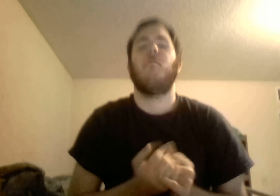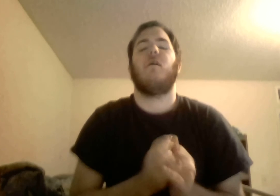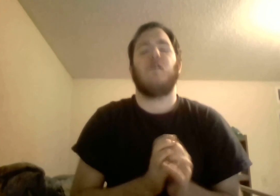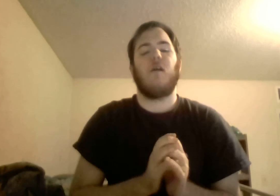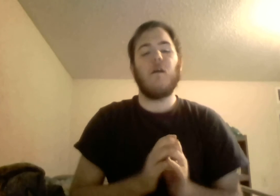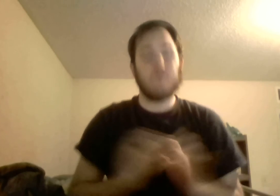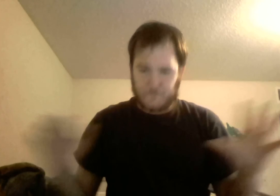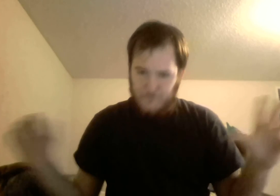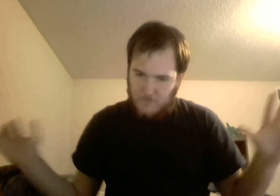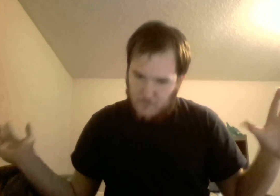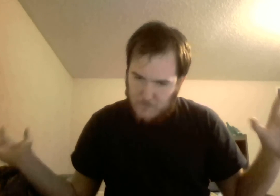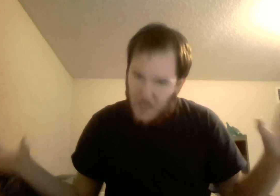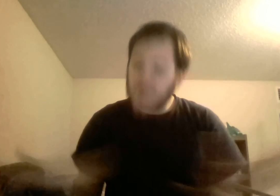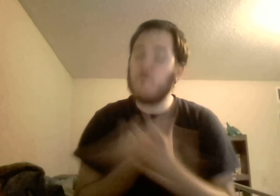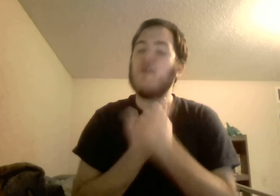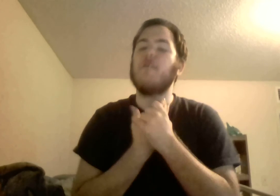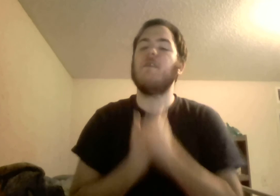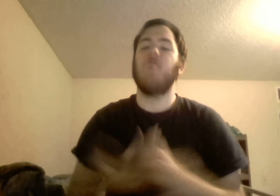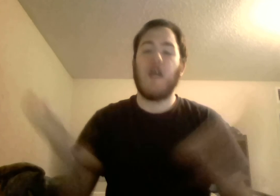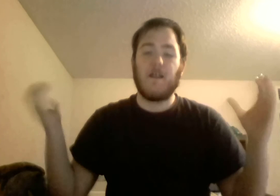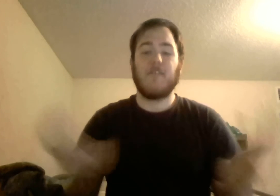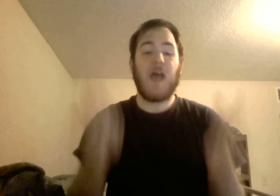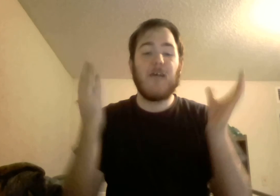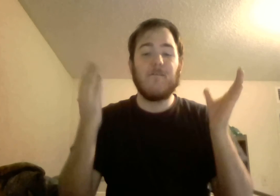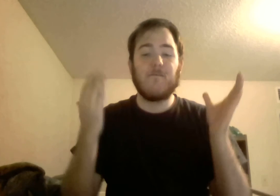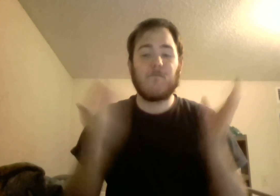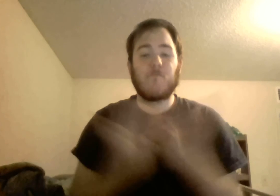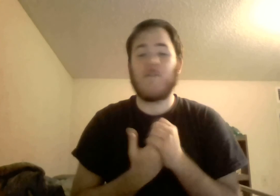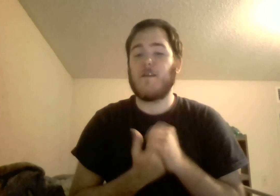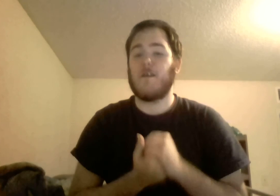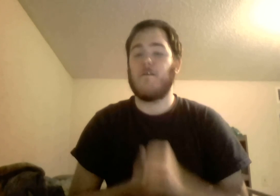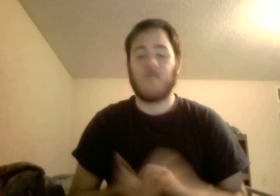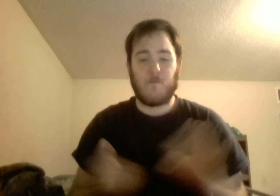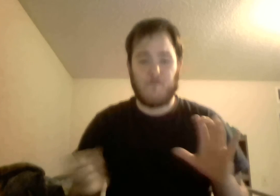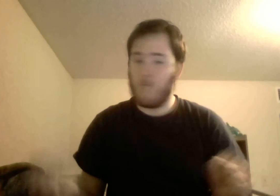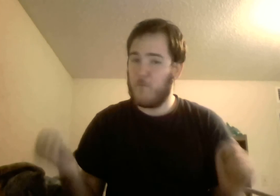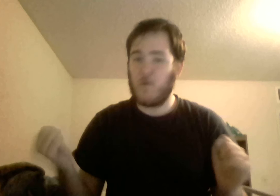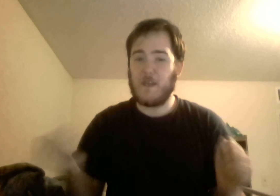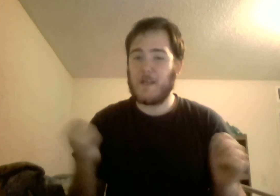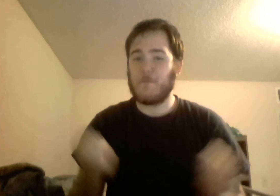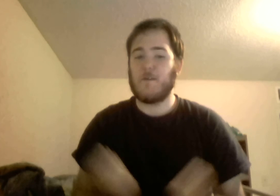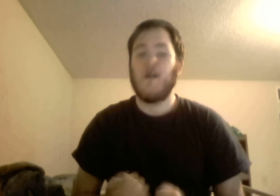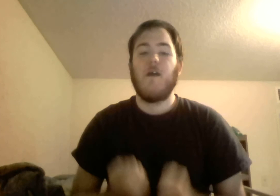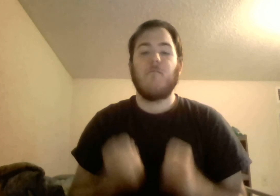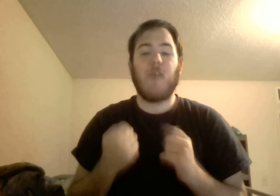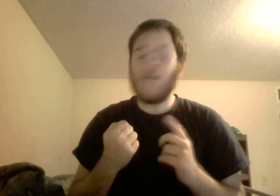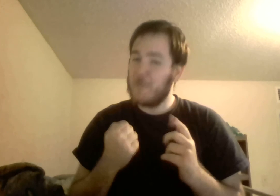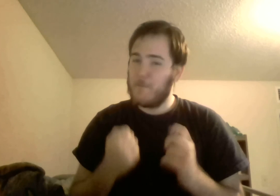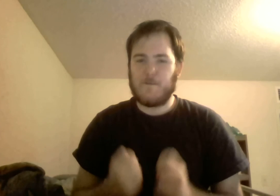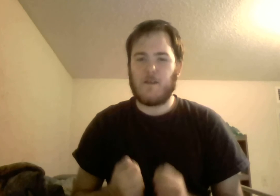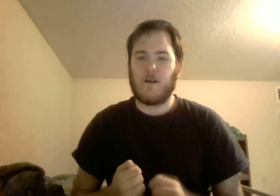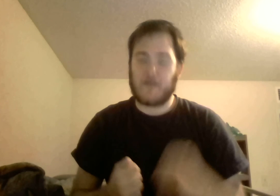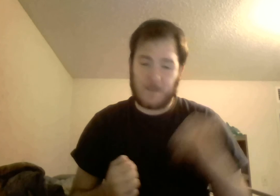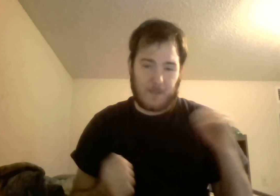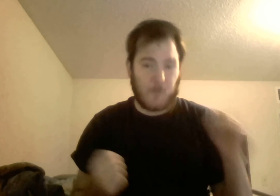But, and a really good team finale, and that, there you go, so, pretty damn good. That's the MLP vlog, and the LPF